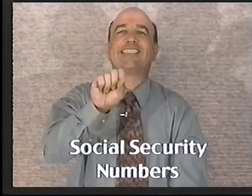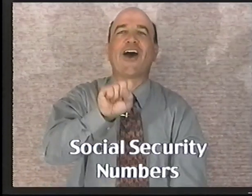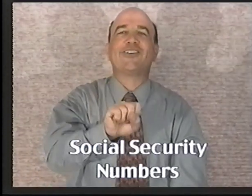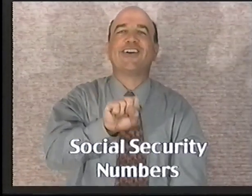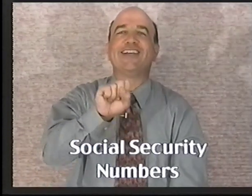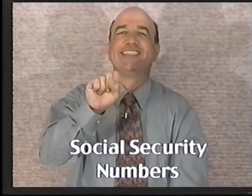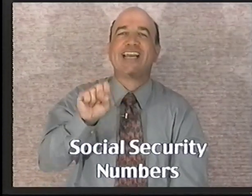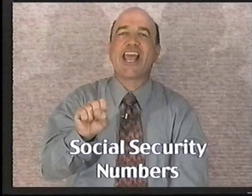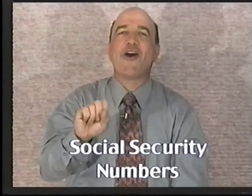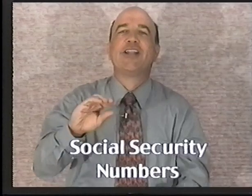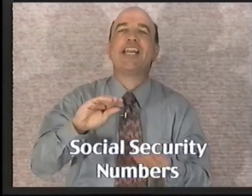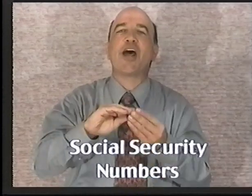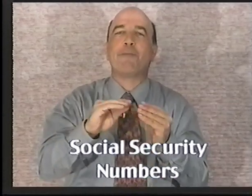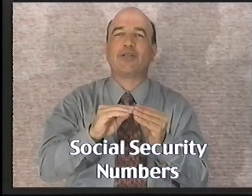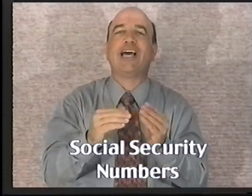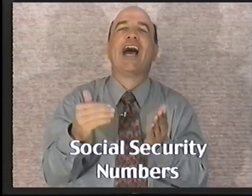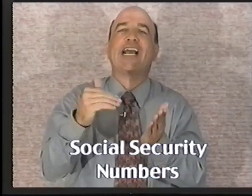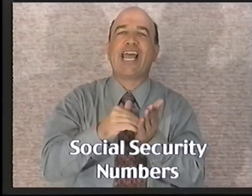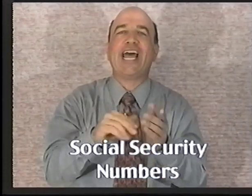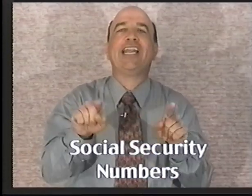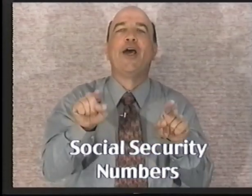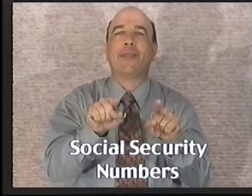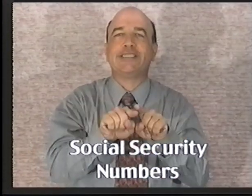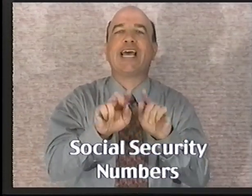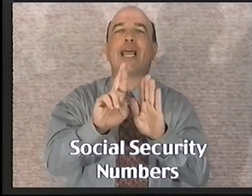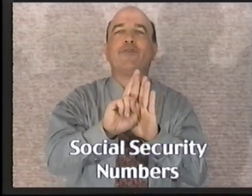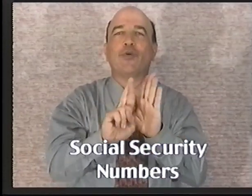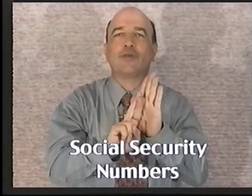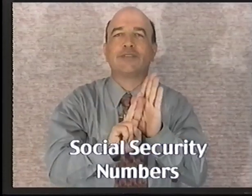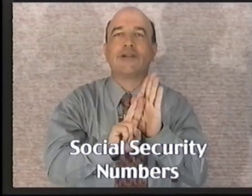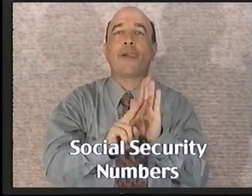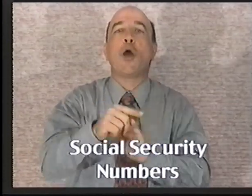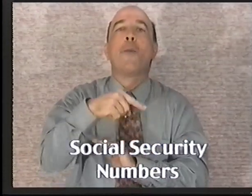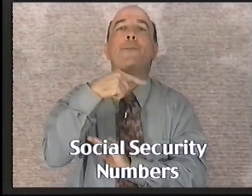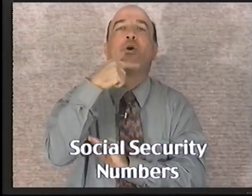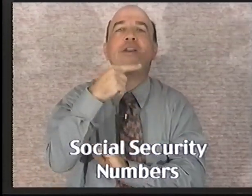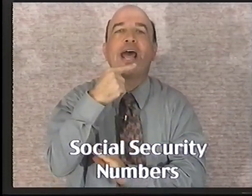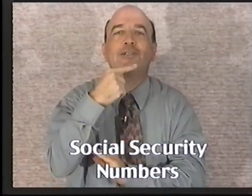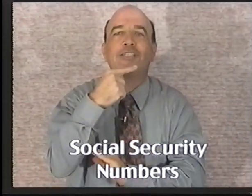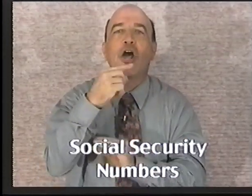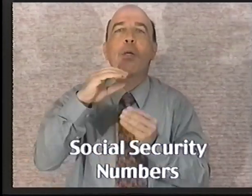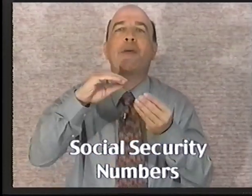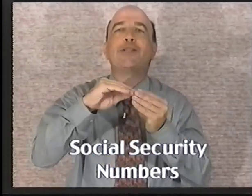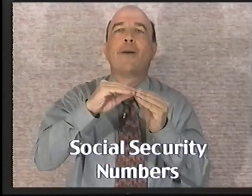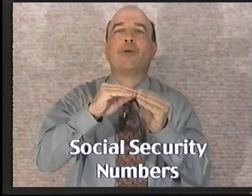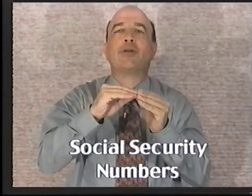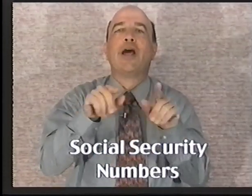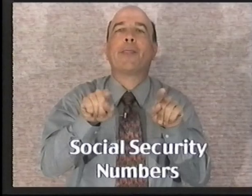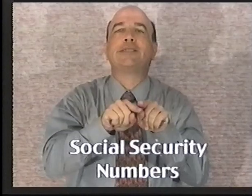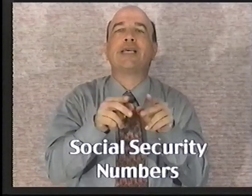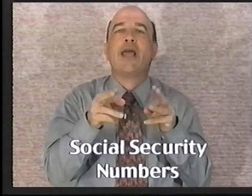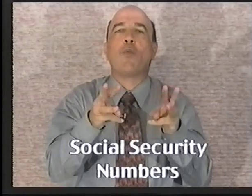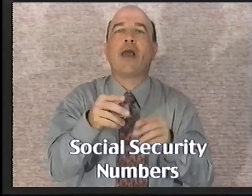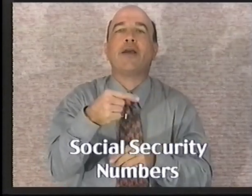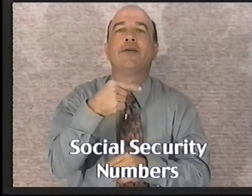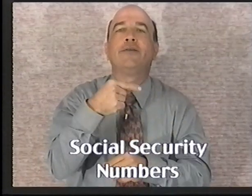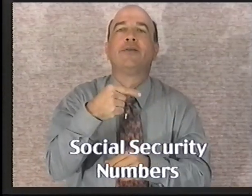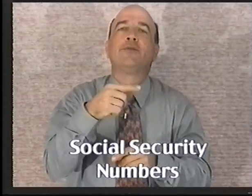Social Security number. Again, the same rule. Pronounce the number the same way you say